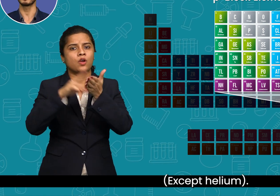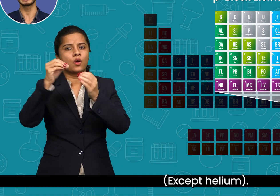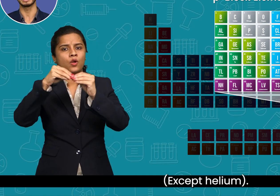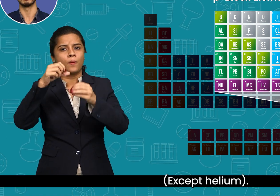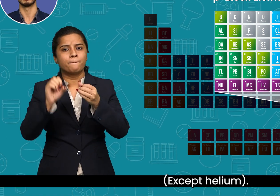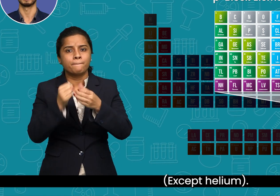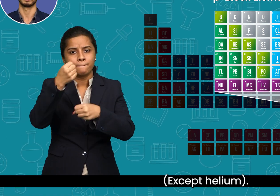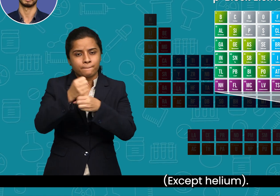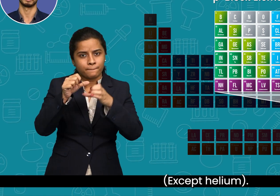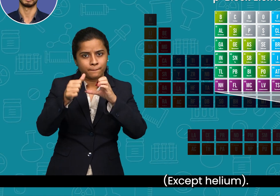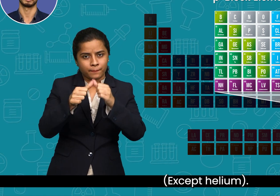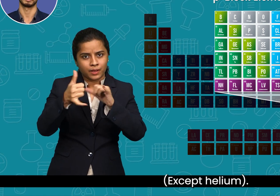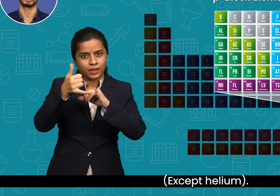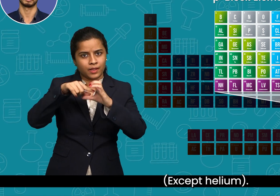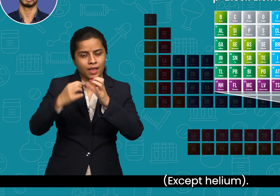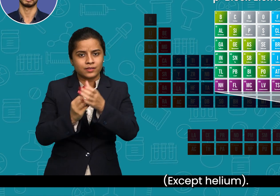except for helium.